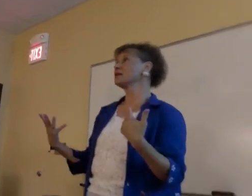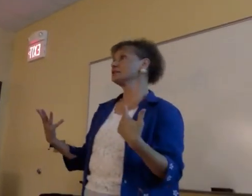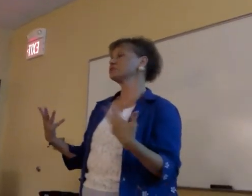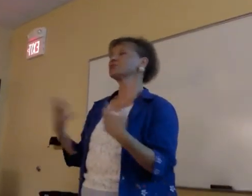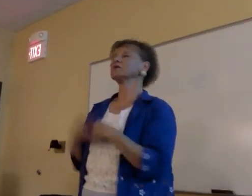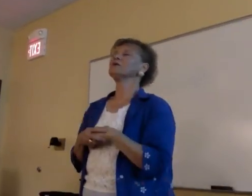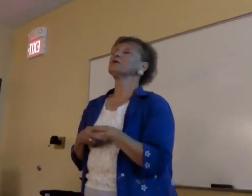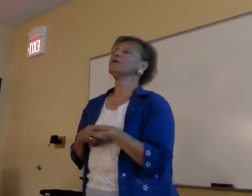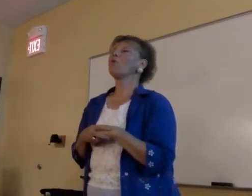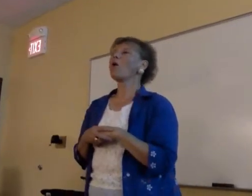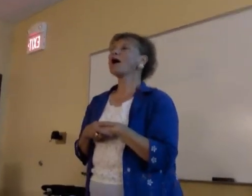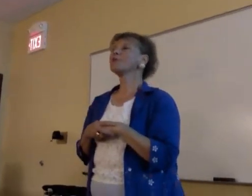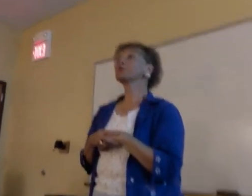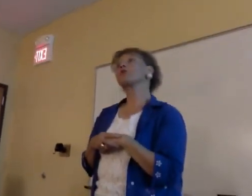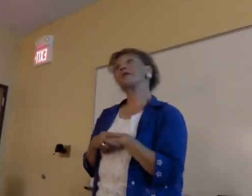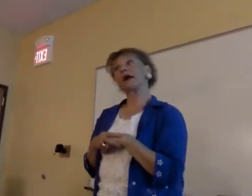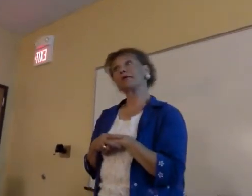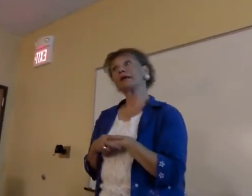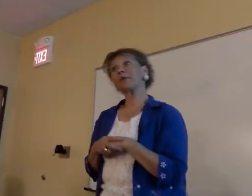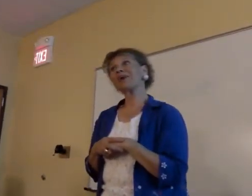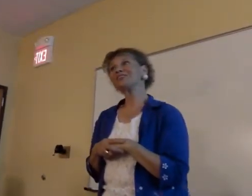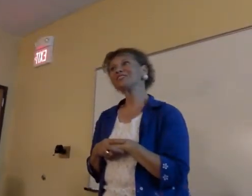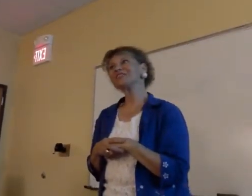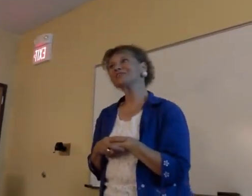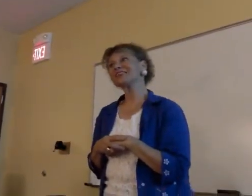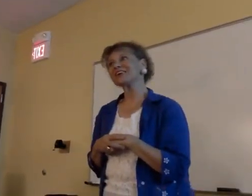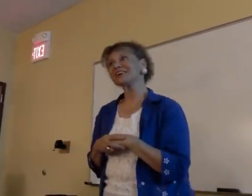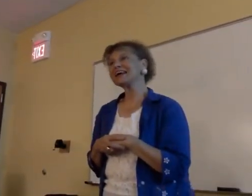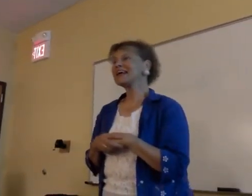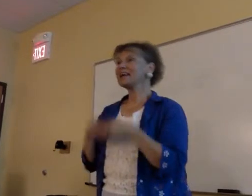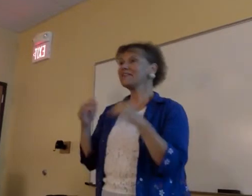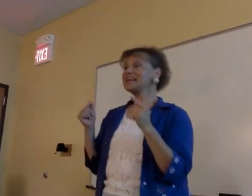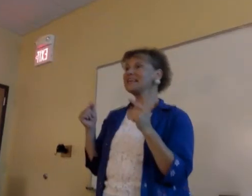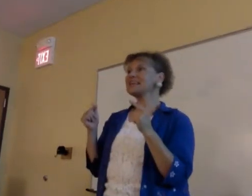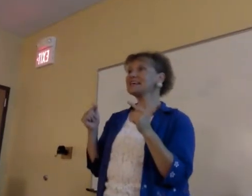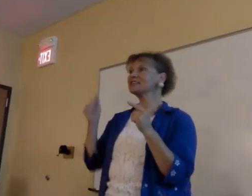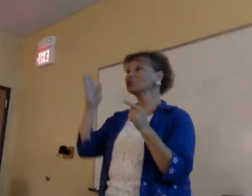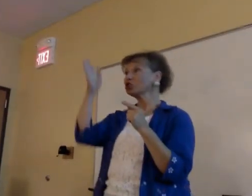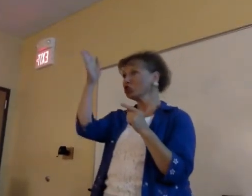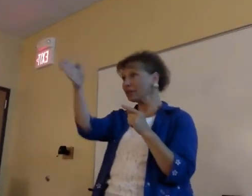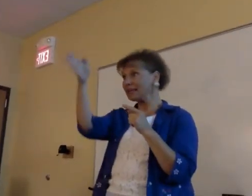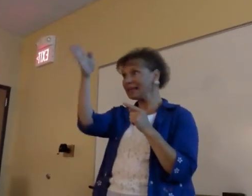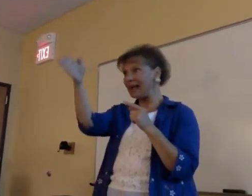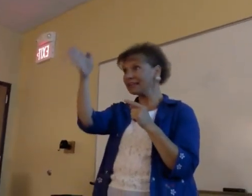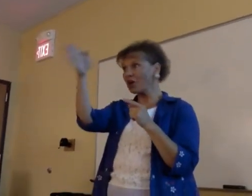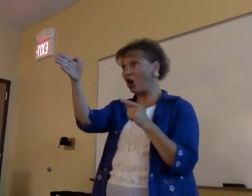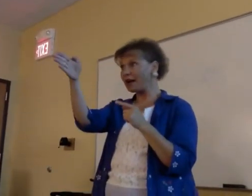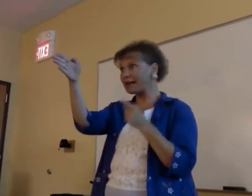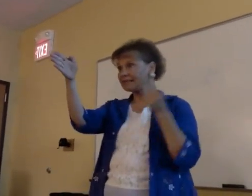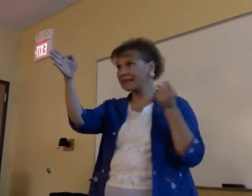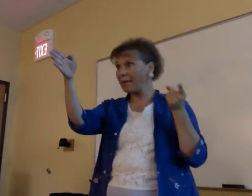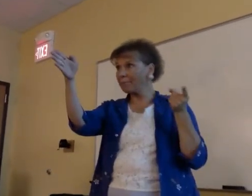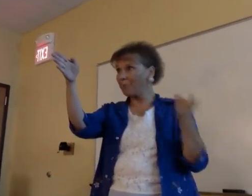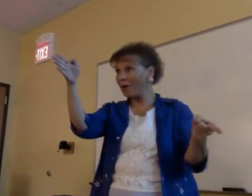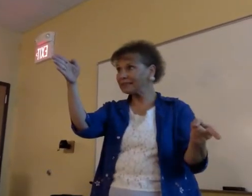English, what pronoun am I going to use there? If he is looking at the audience and